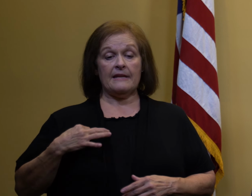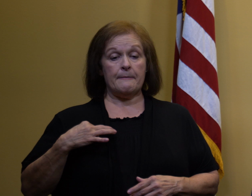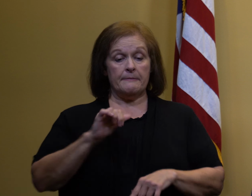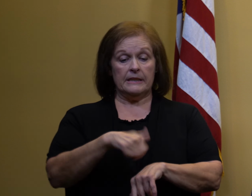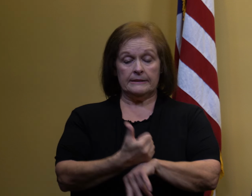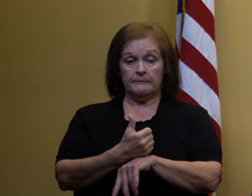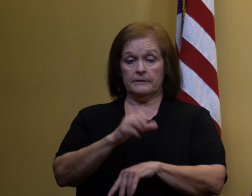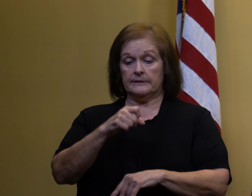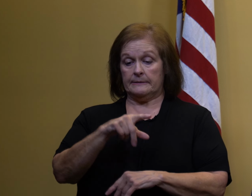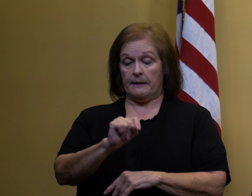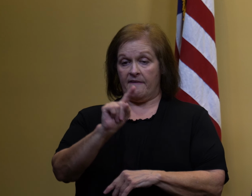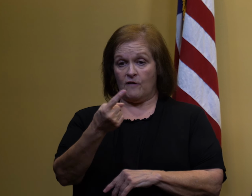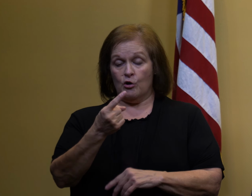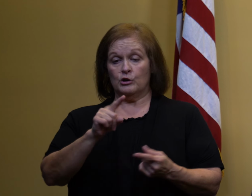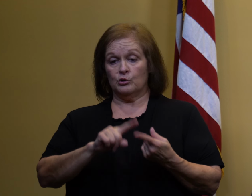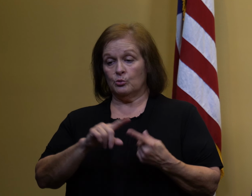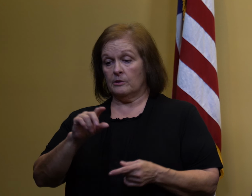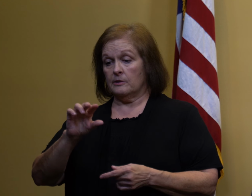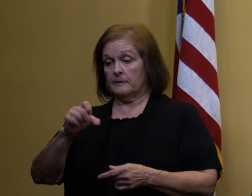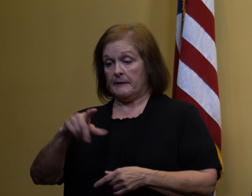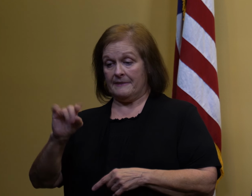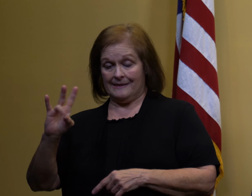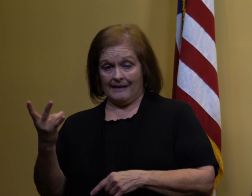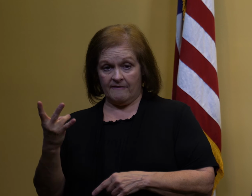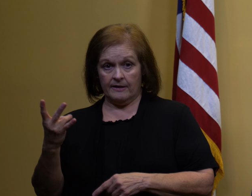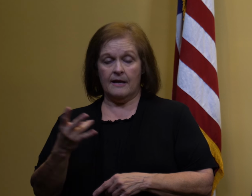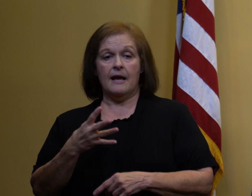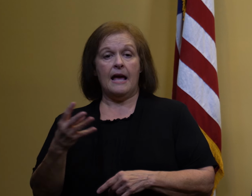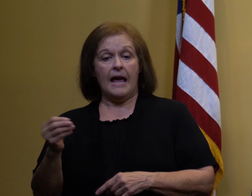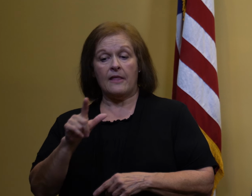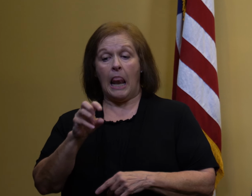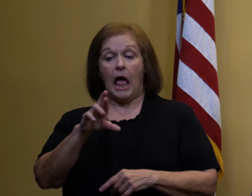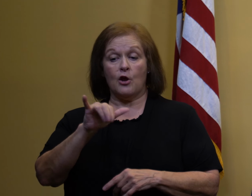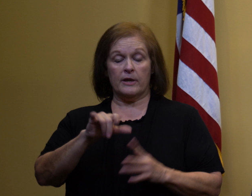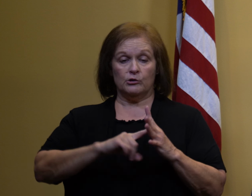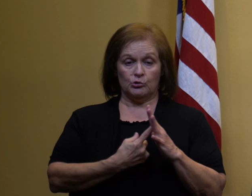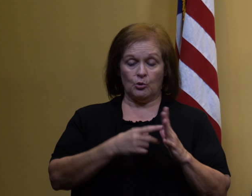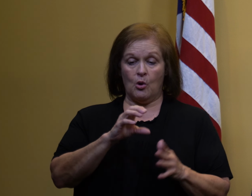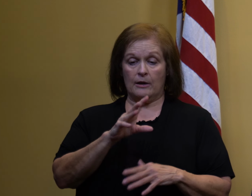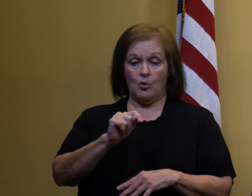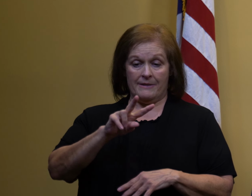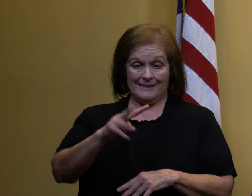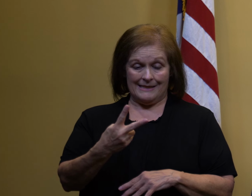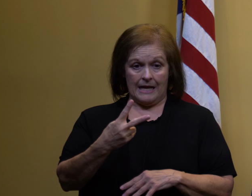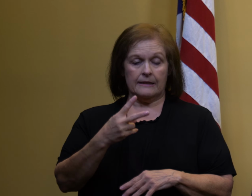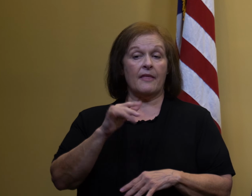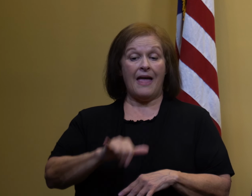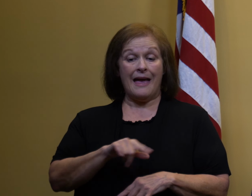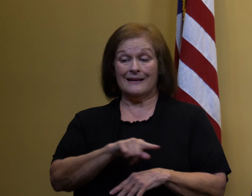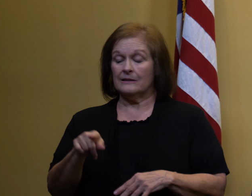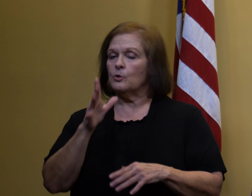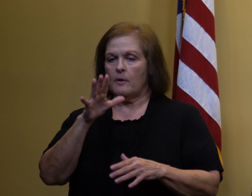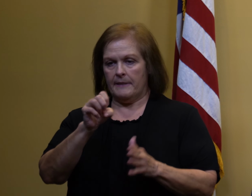set for September 1st through the 7th and the corresponding lottery set for October 2nd will be canceled. And